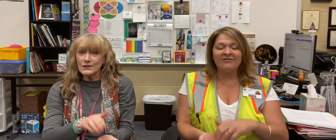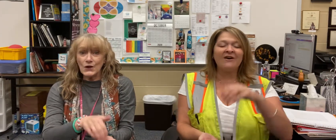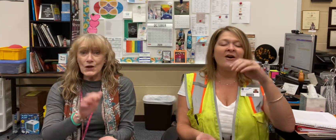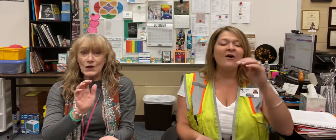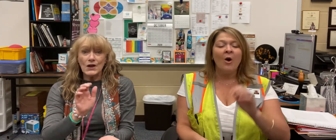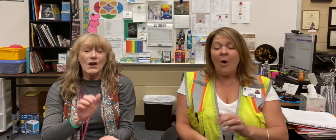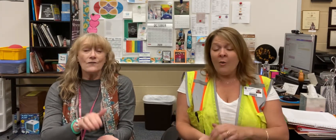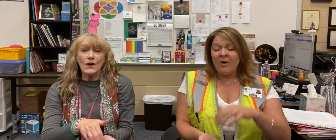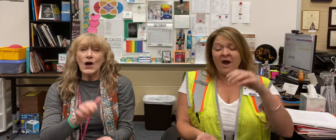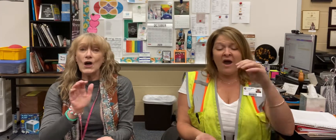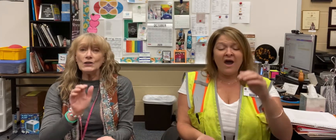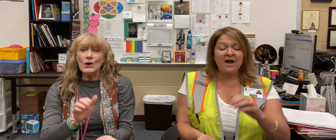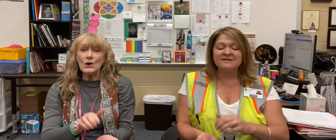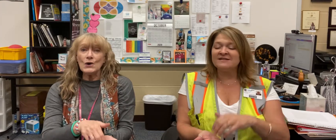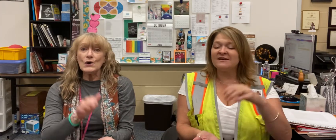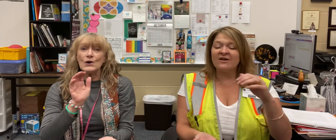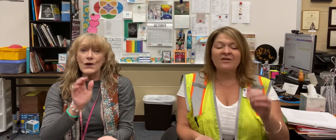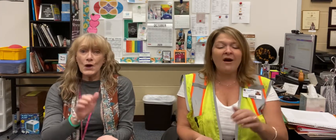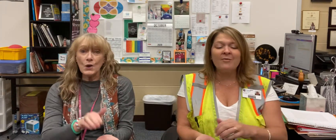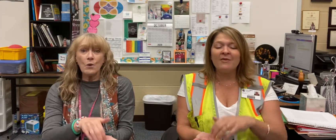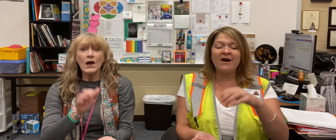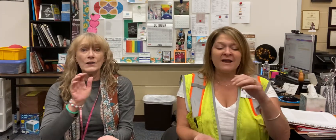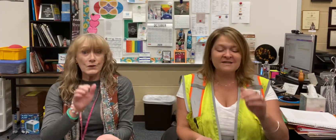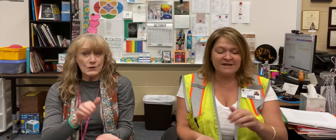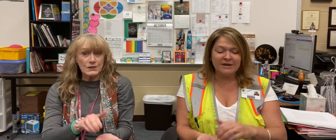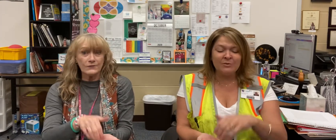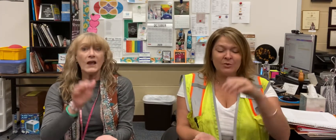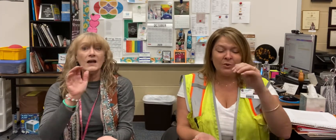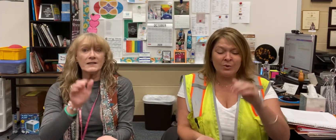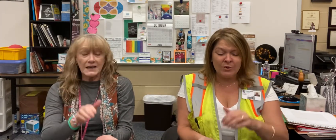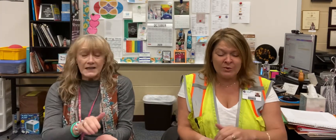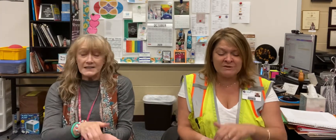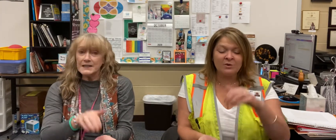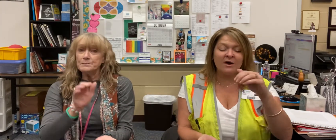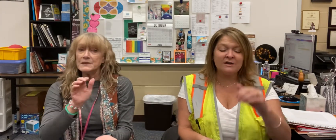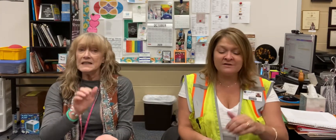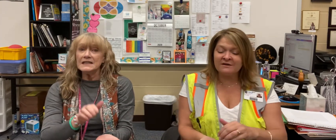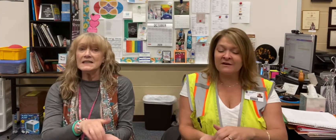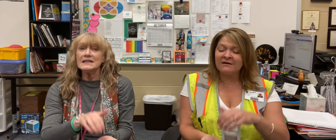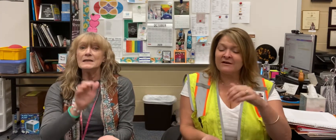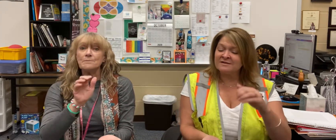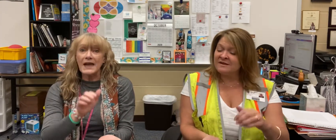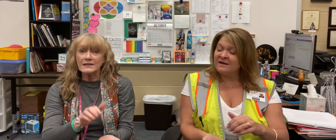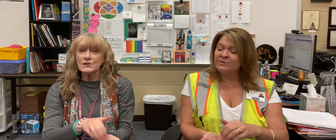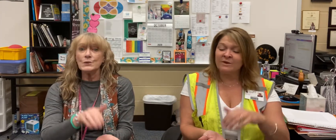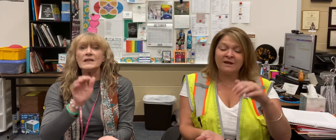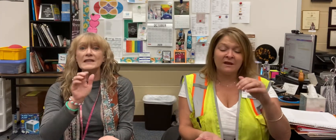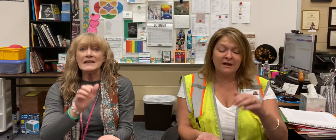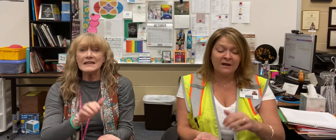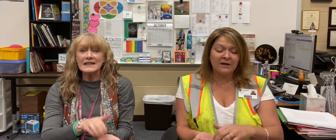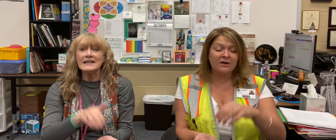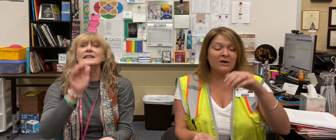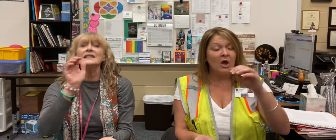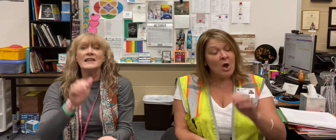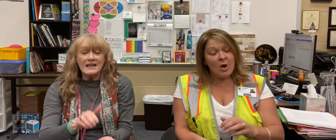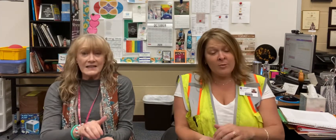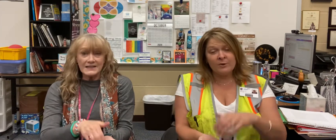silver. Where still the mighty flight, dip, dip, and swing.